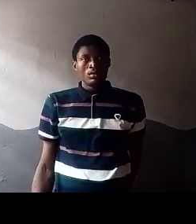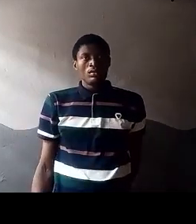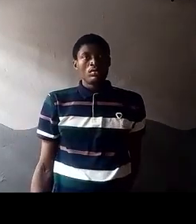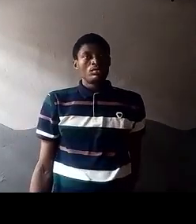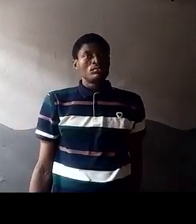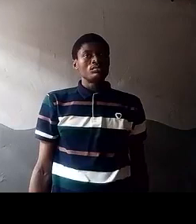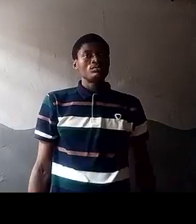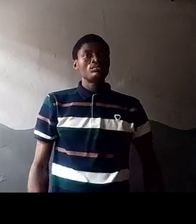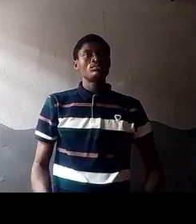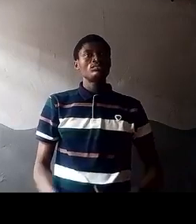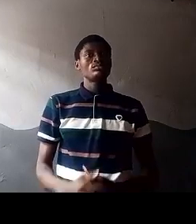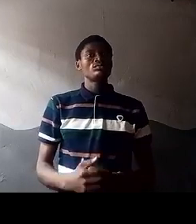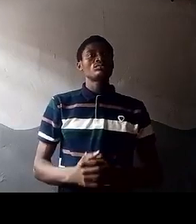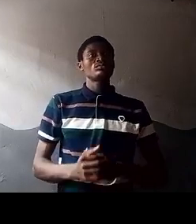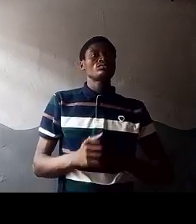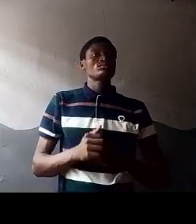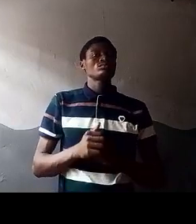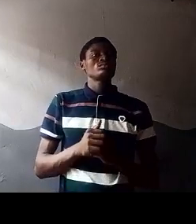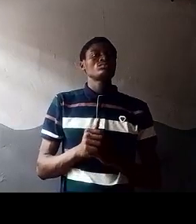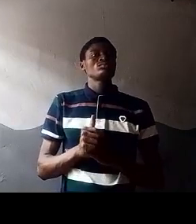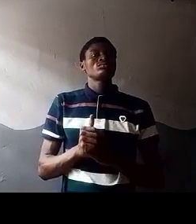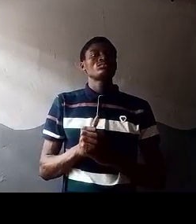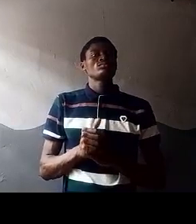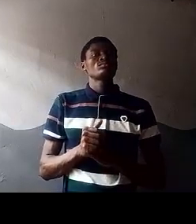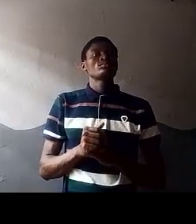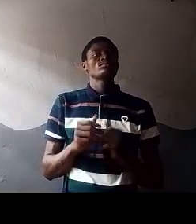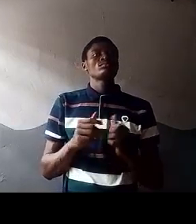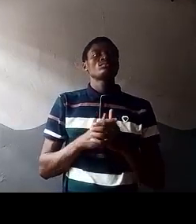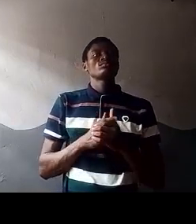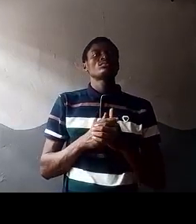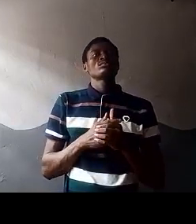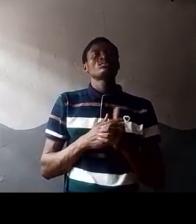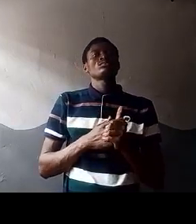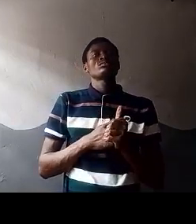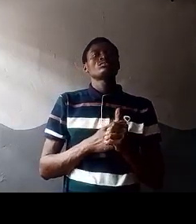Okay, thank you. Can you hear me? Thank you, Chinelo. I'm